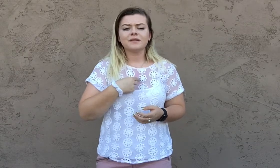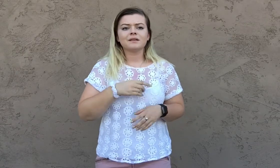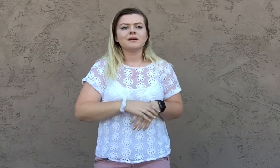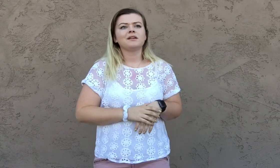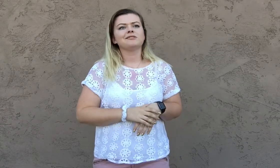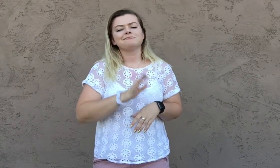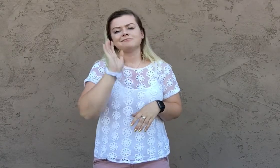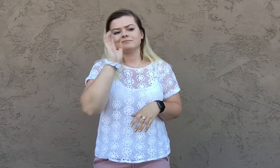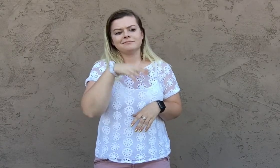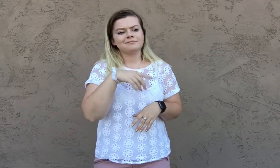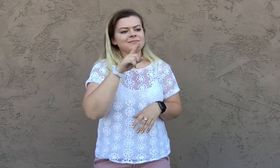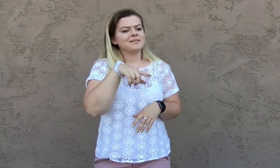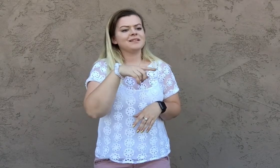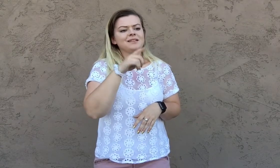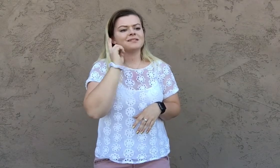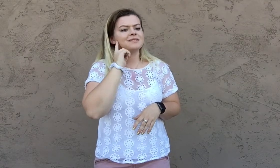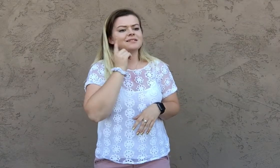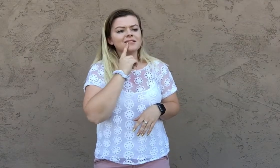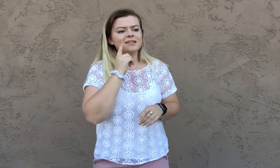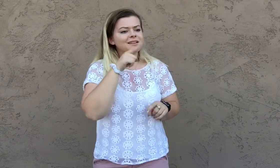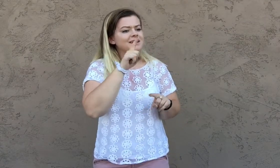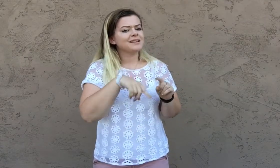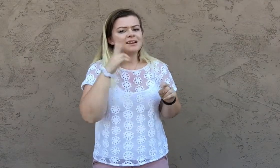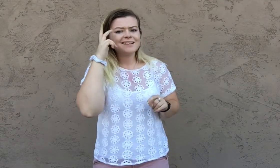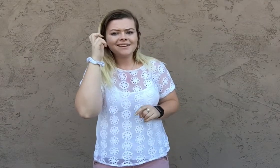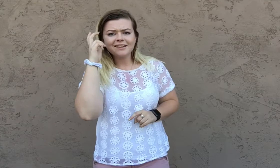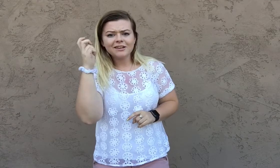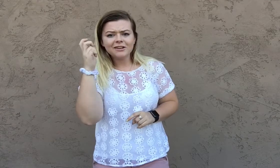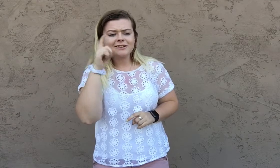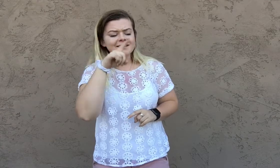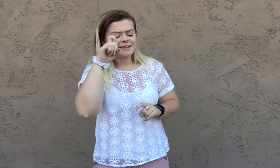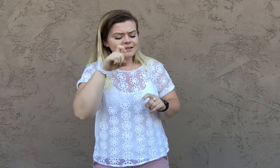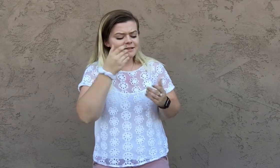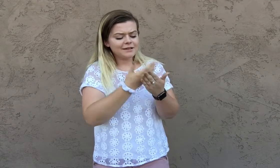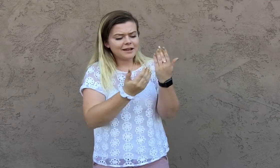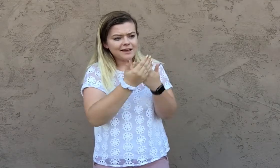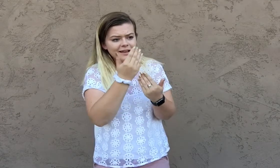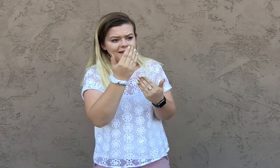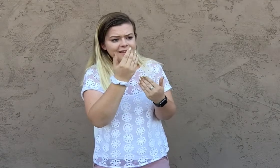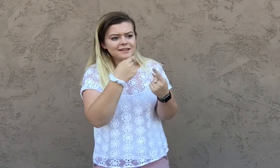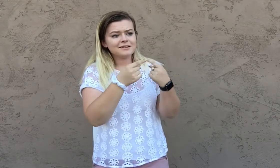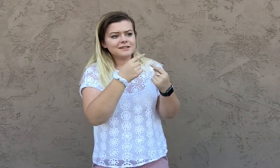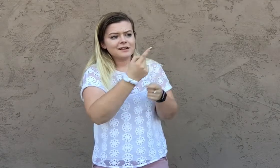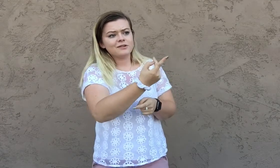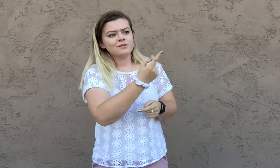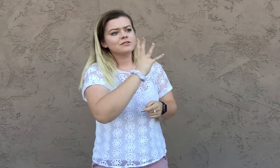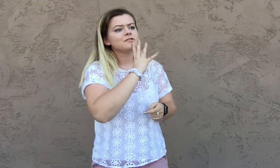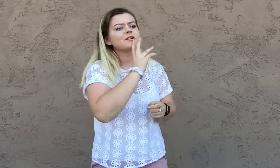me, oh, it's just deaf people. They can't hear. They need to use their hands to talk to each other.